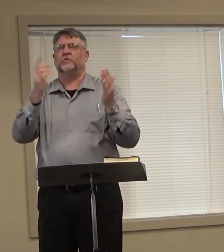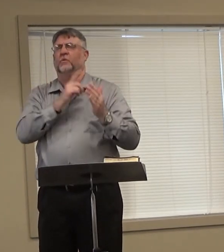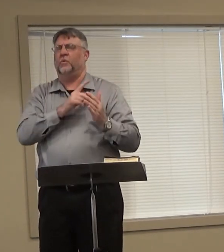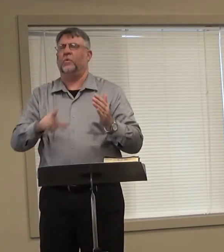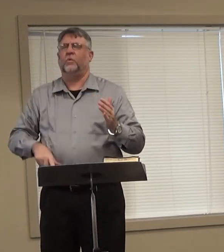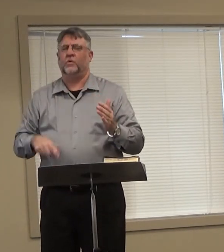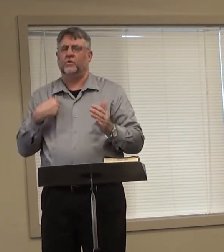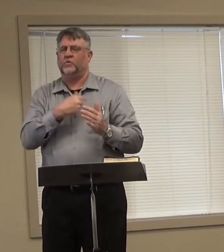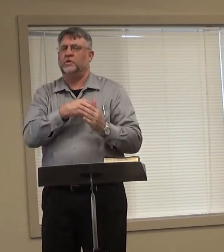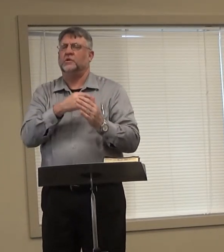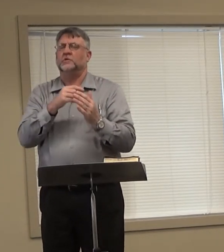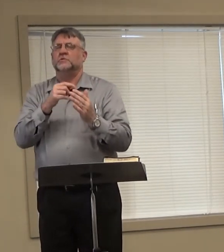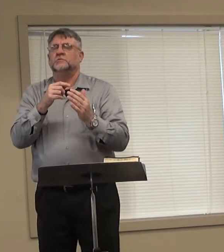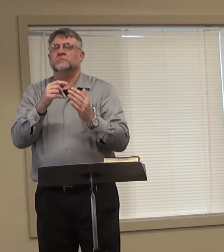friends, what we look forward to.